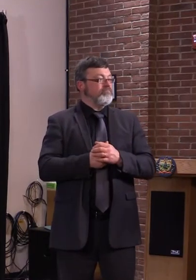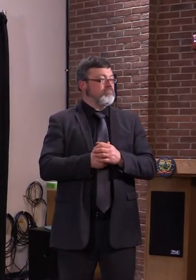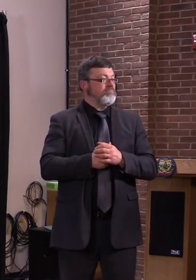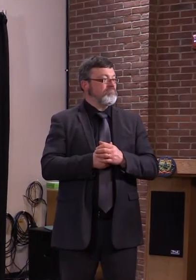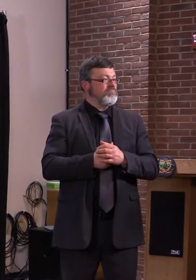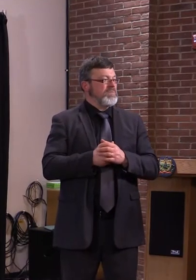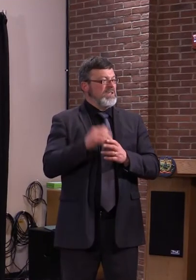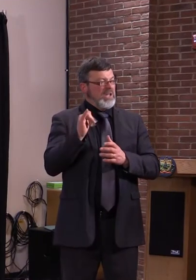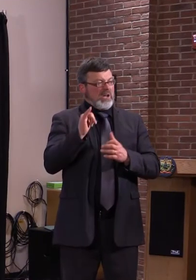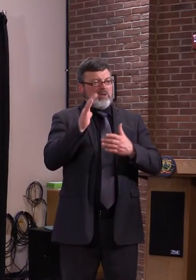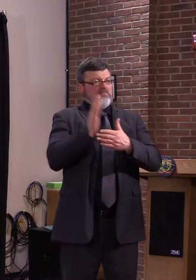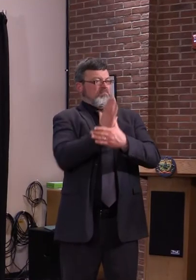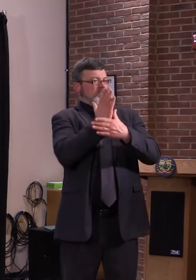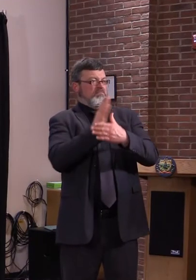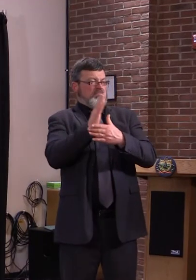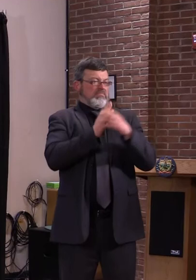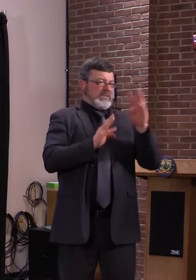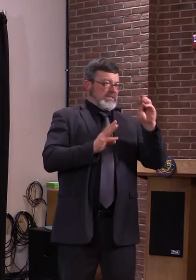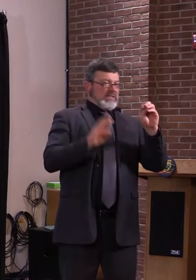70%.